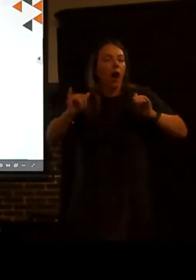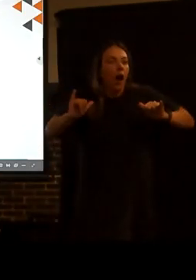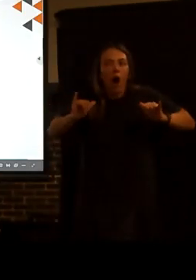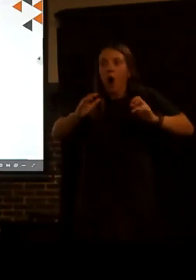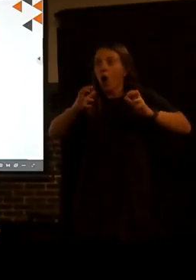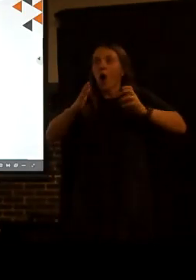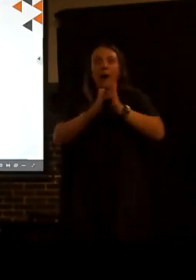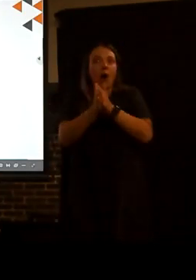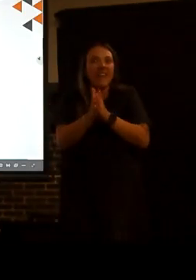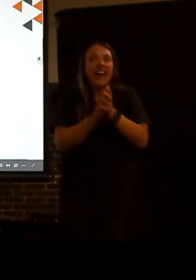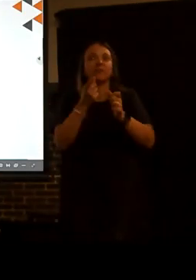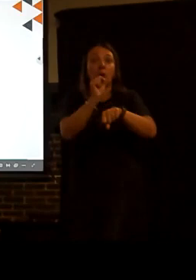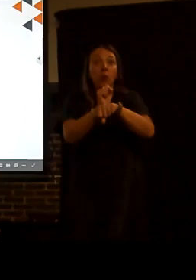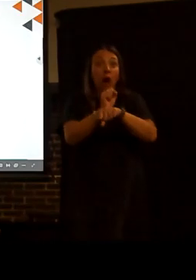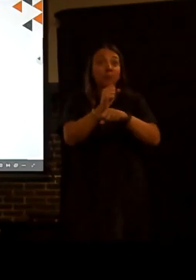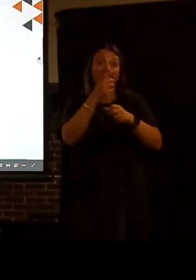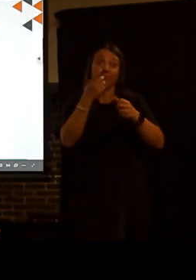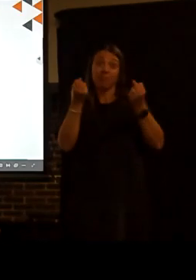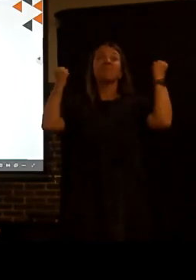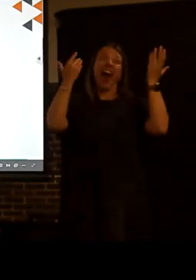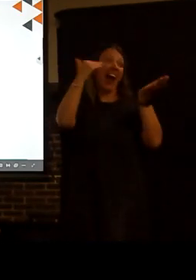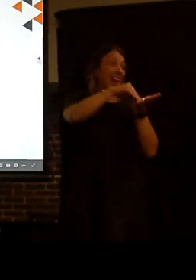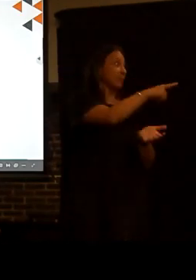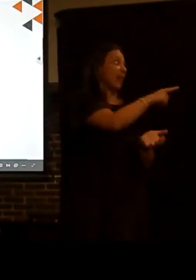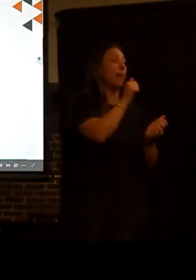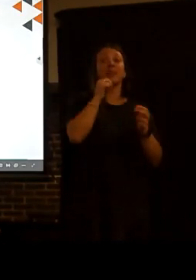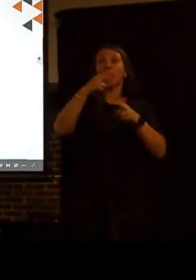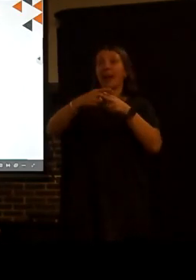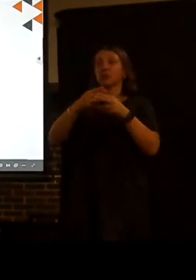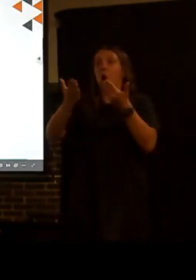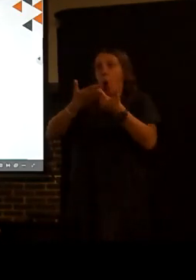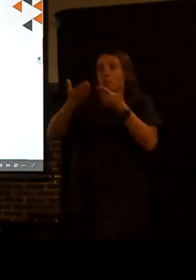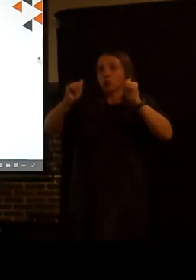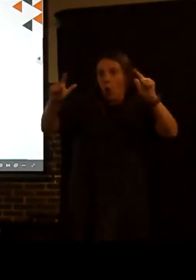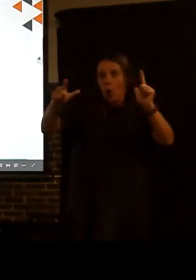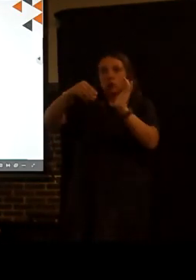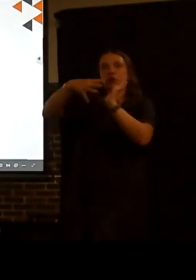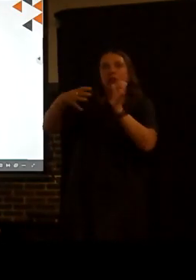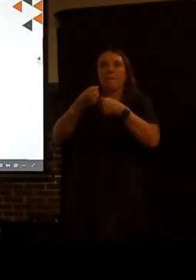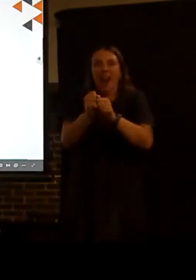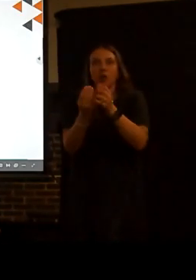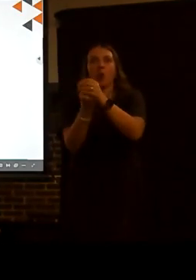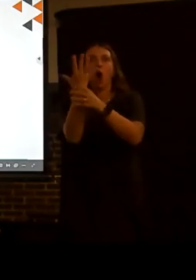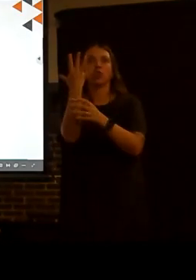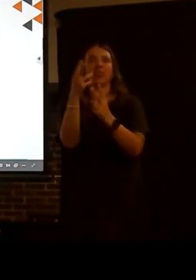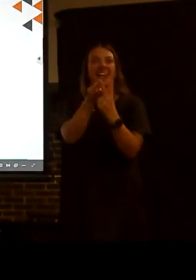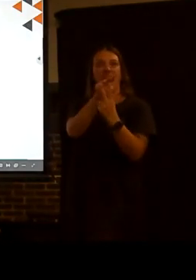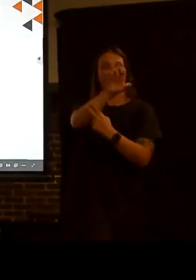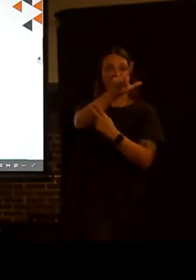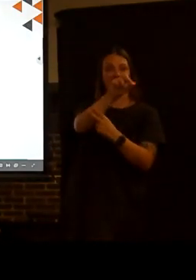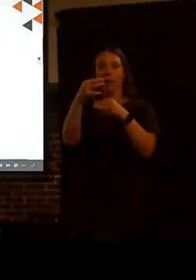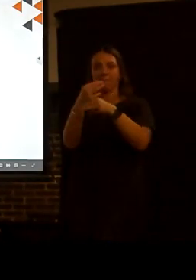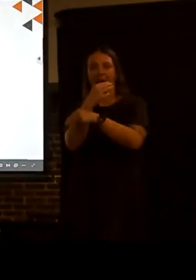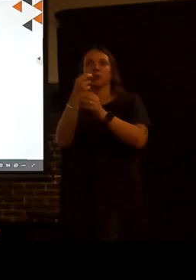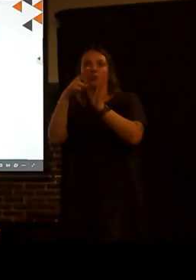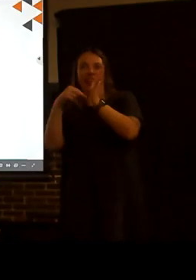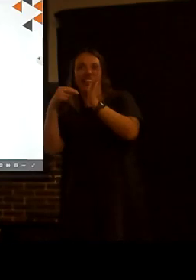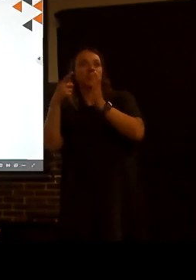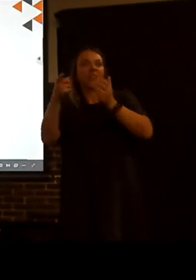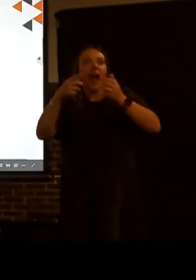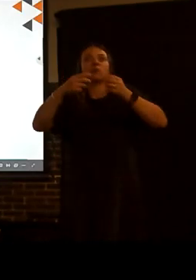thrilled. And some of the students were really motivated. And again, like Amanda mentioned, almost all the students made